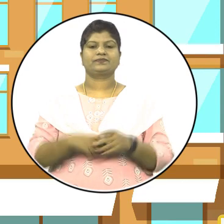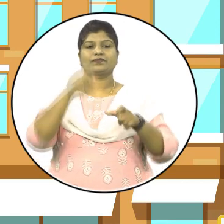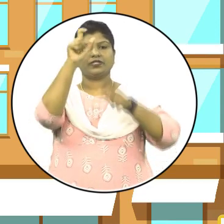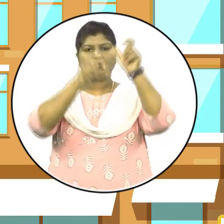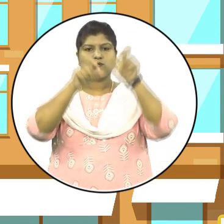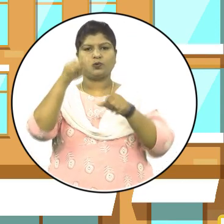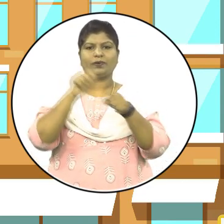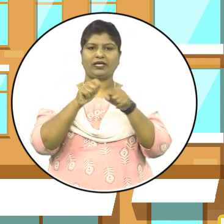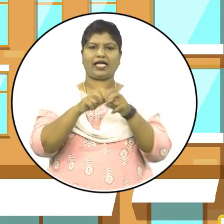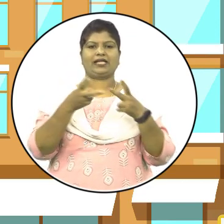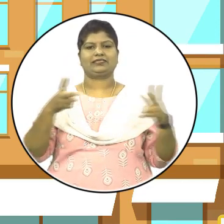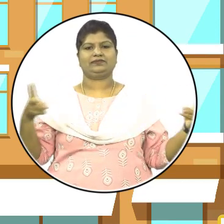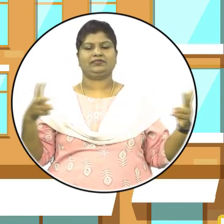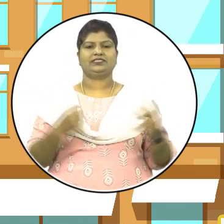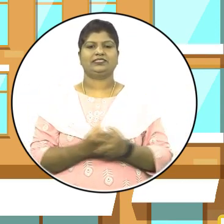Human activities.